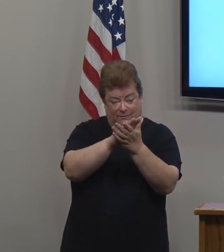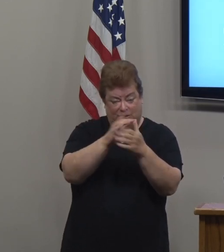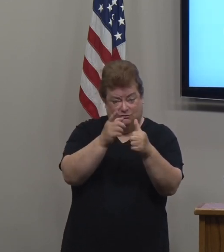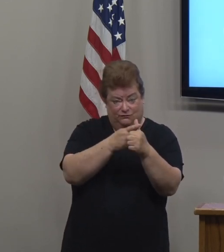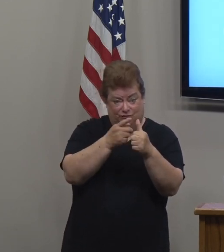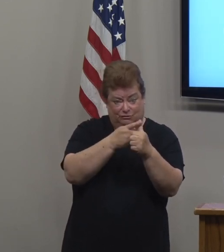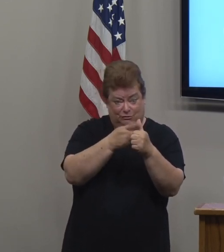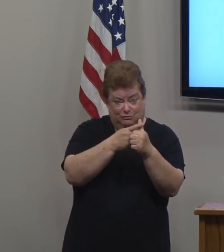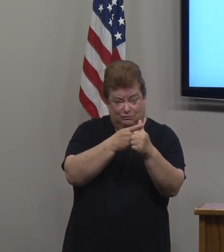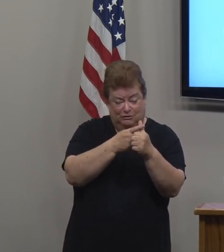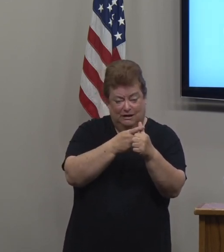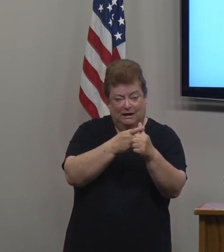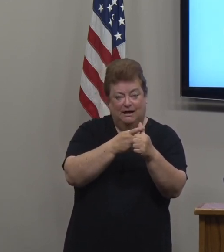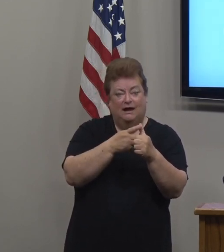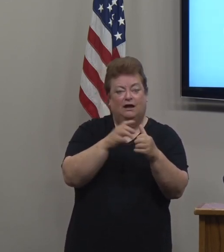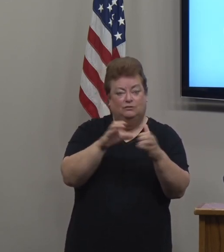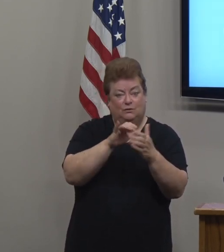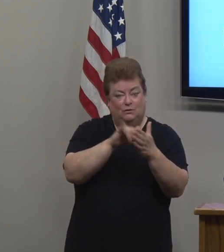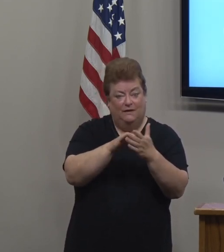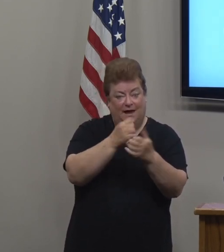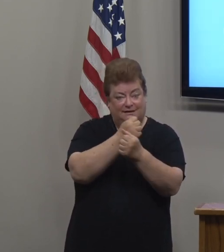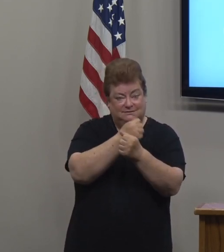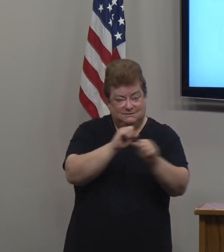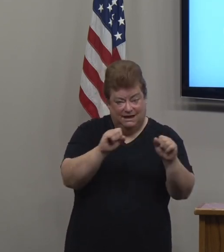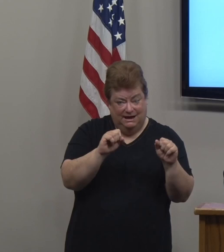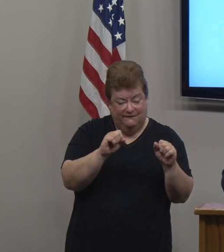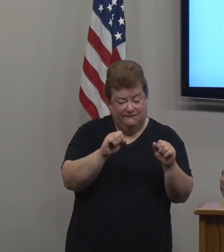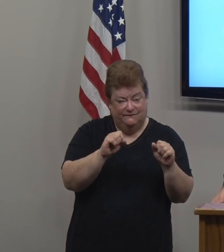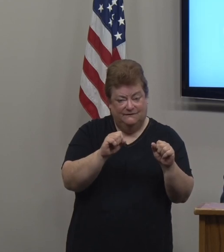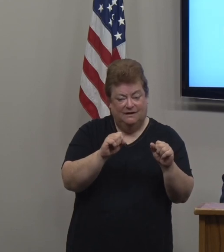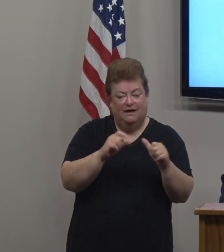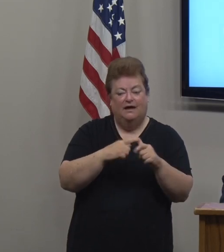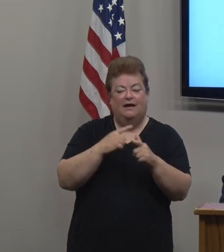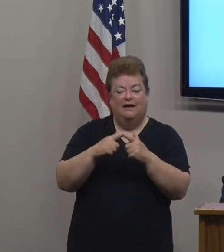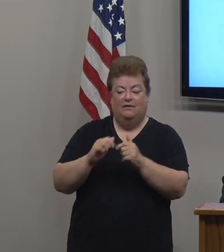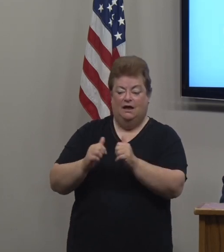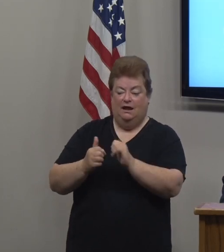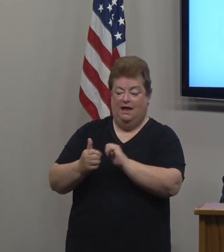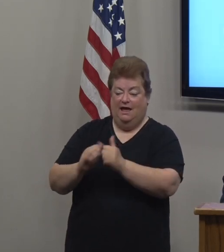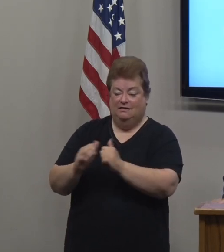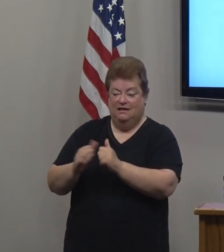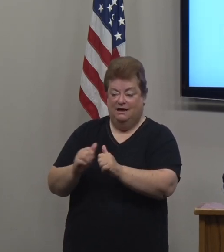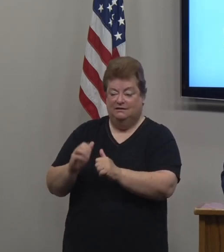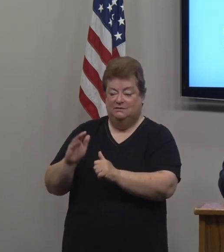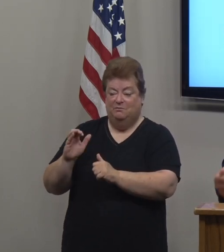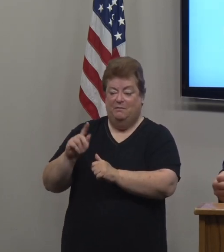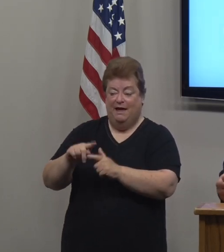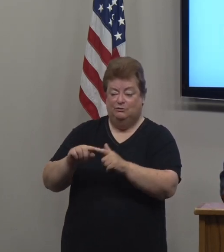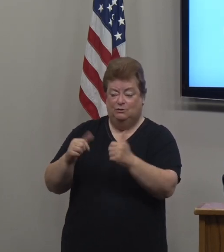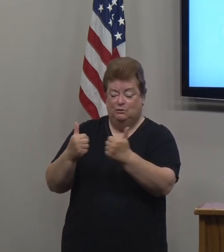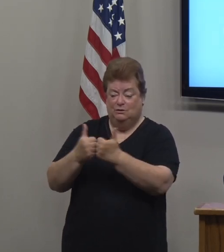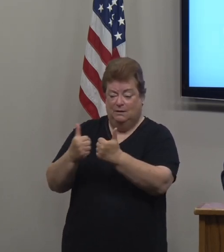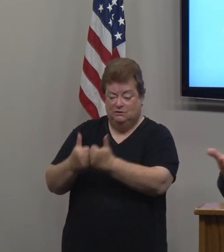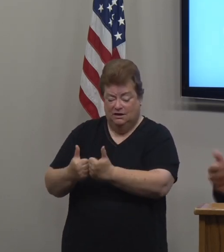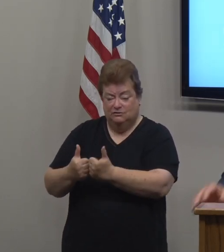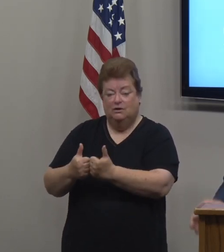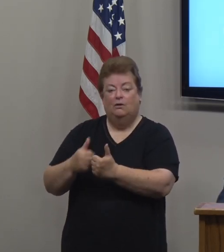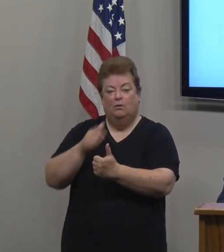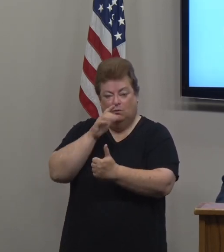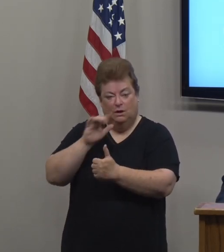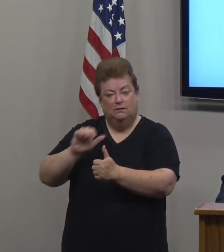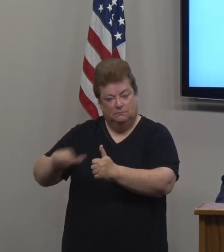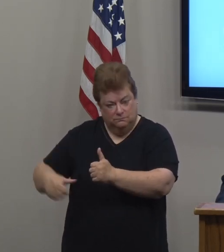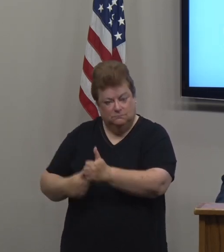sure that we can do that safely. And the athletics return to competition will fall behind that. You know, that